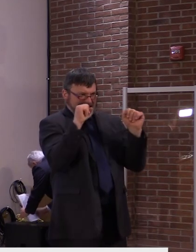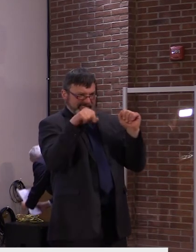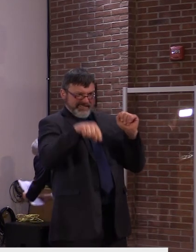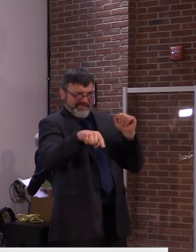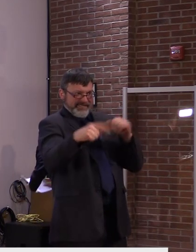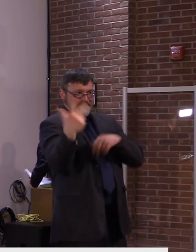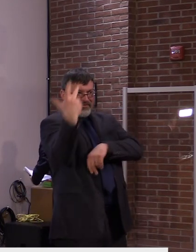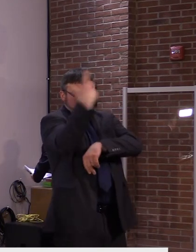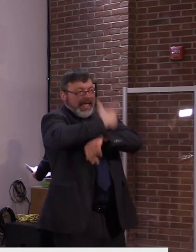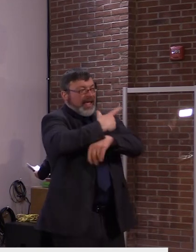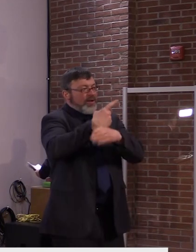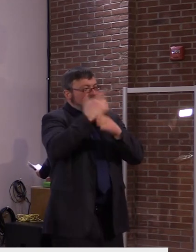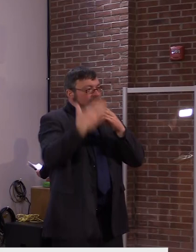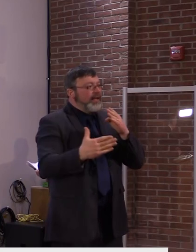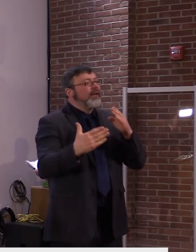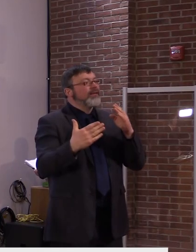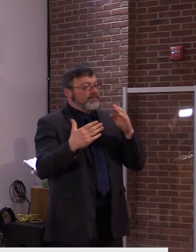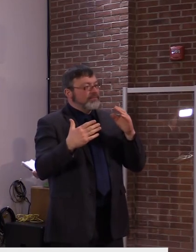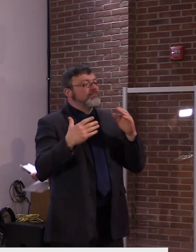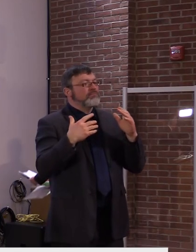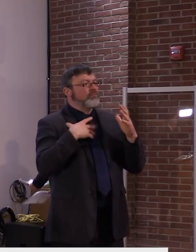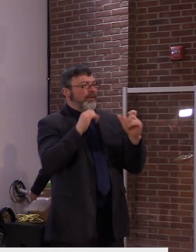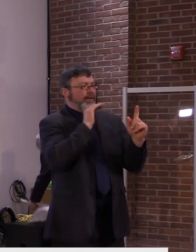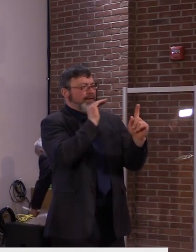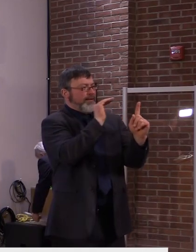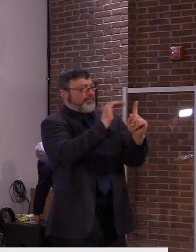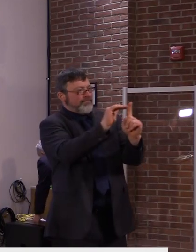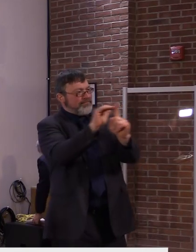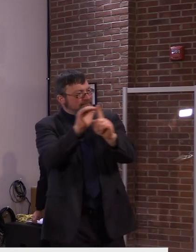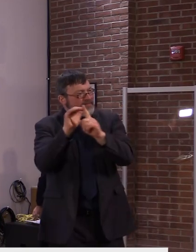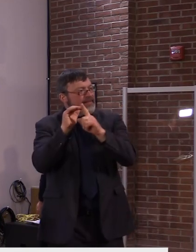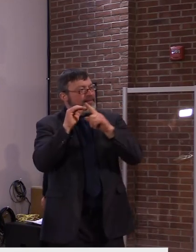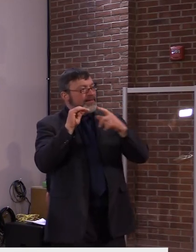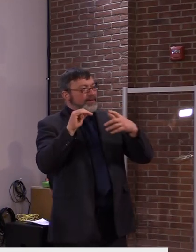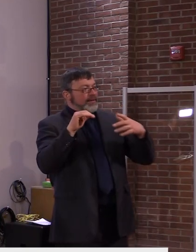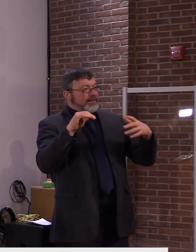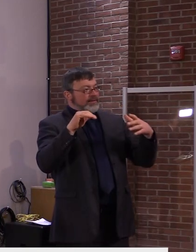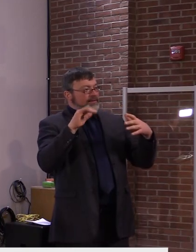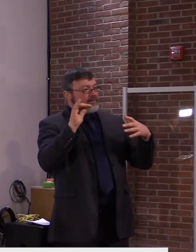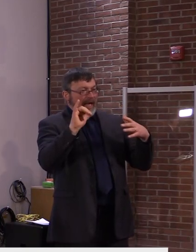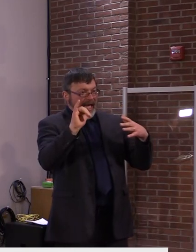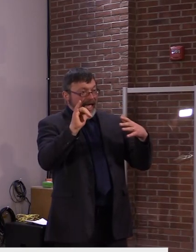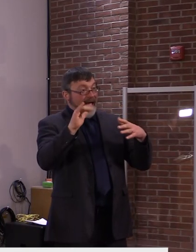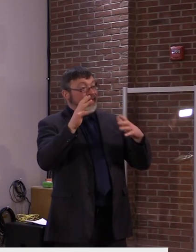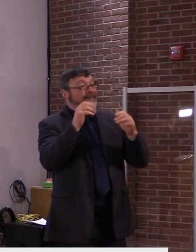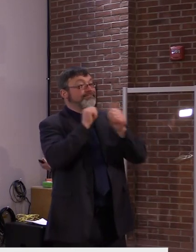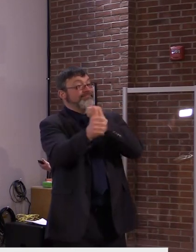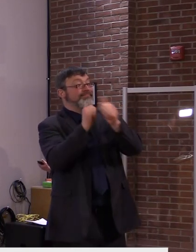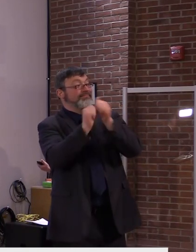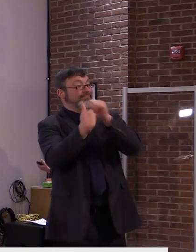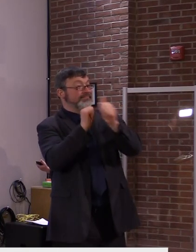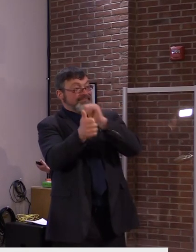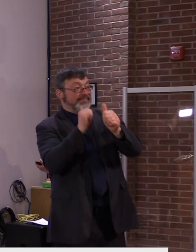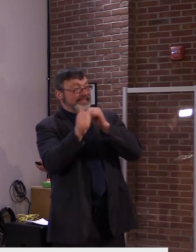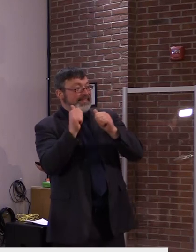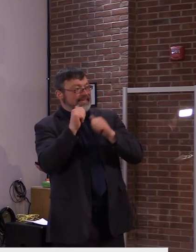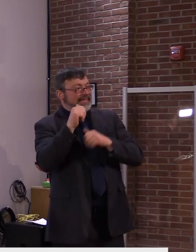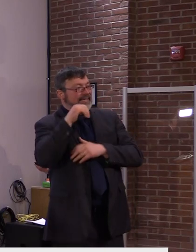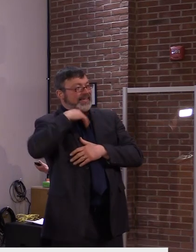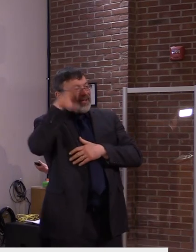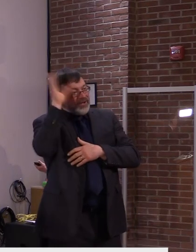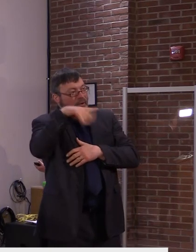reminder, the same holds true for the Daytona 500 as the Super Bowl. I know not as many people watch the Daytona 500 as the Super Bowl,